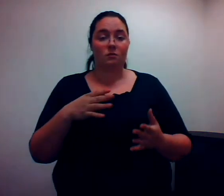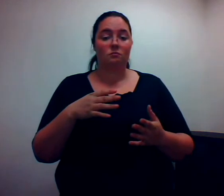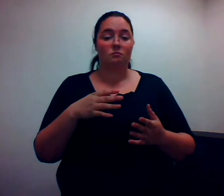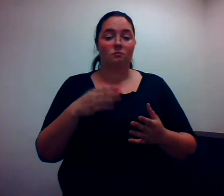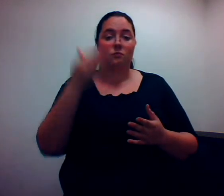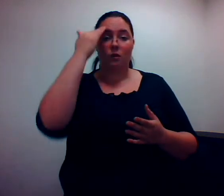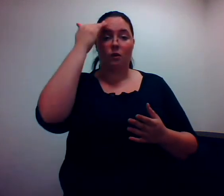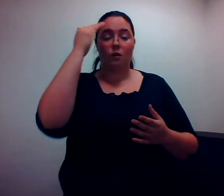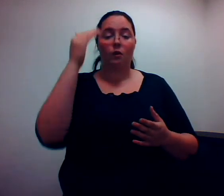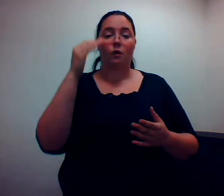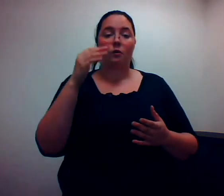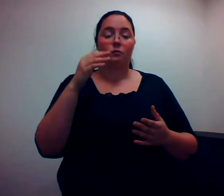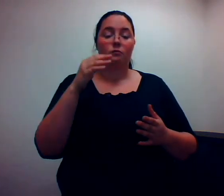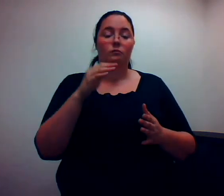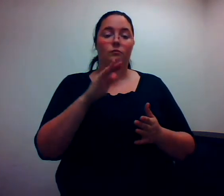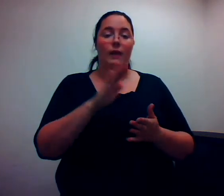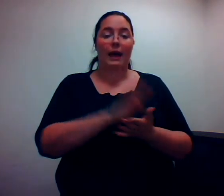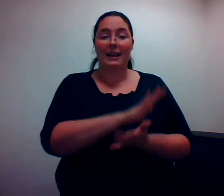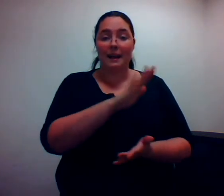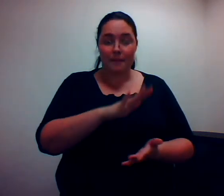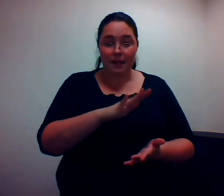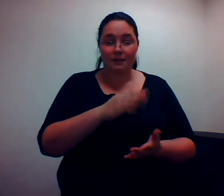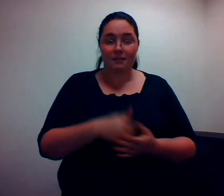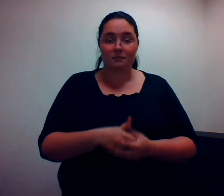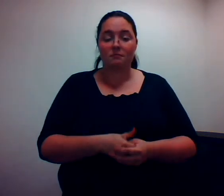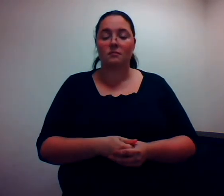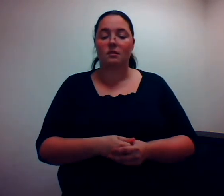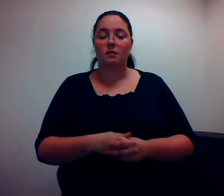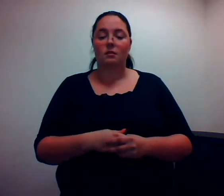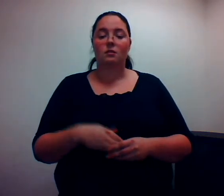reading, writing, and research projects for your students at all levels, and